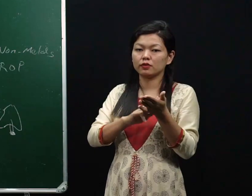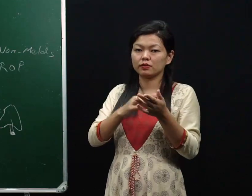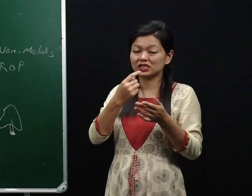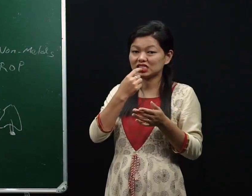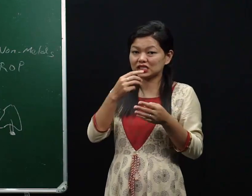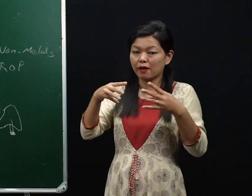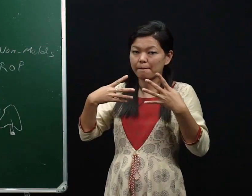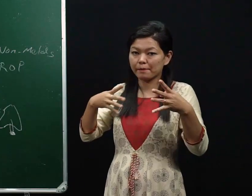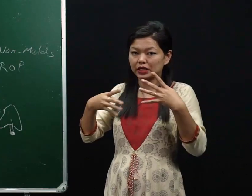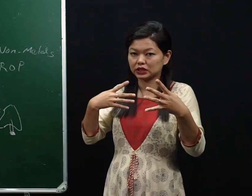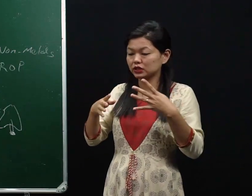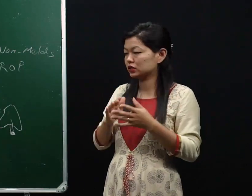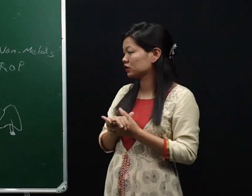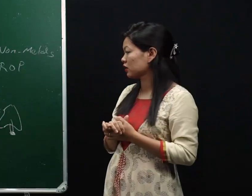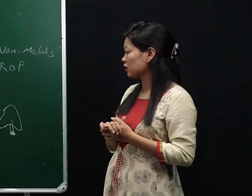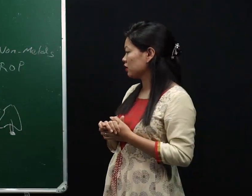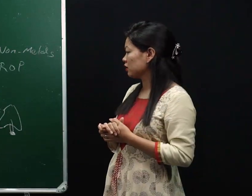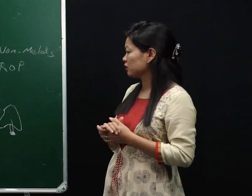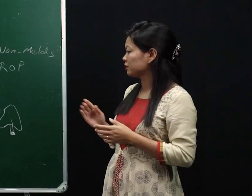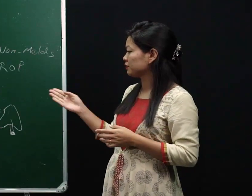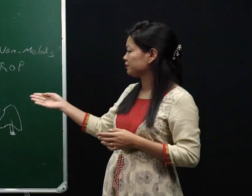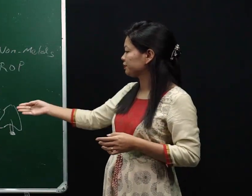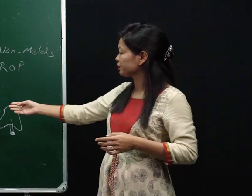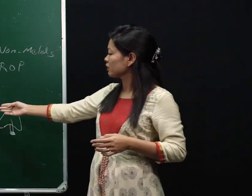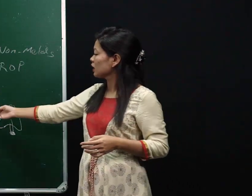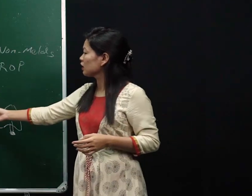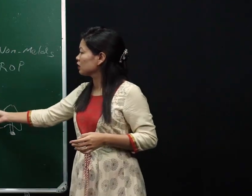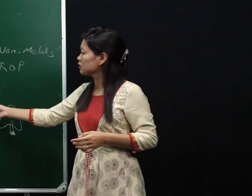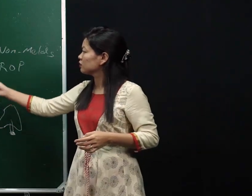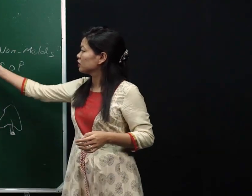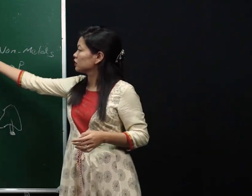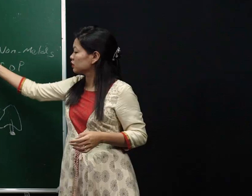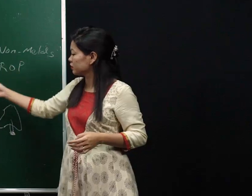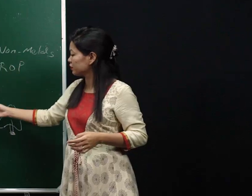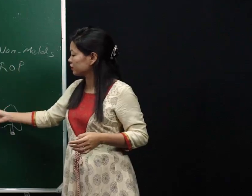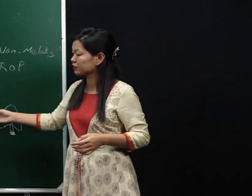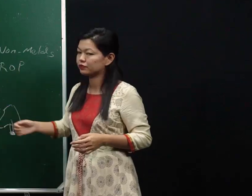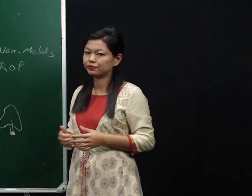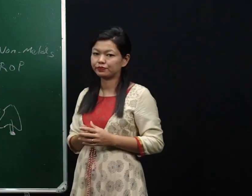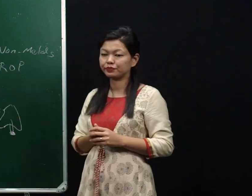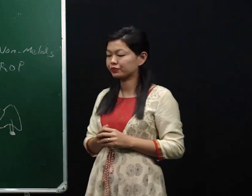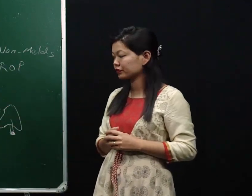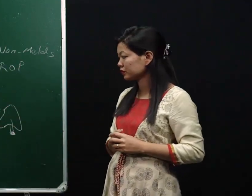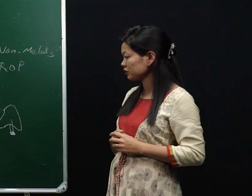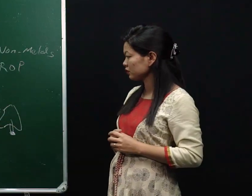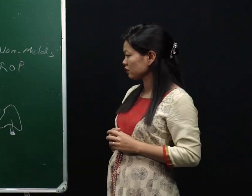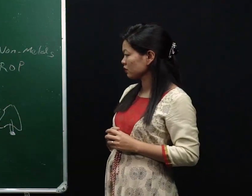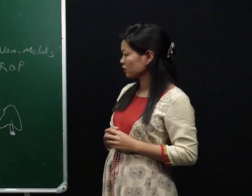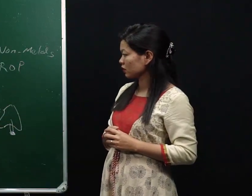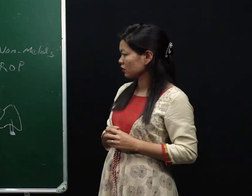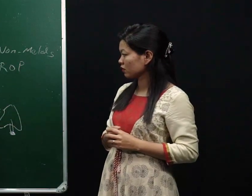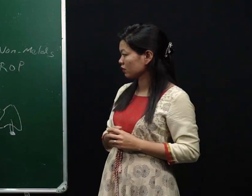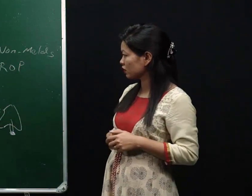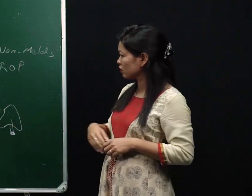Now, the fourth property is very important, and that is going to be malleability. Clear?